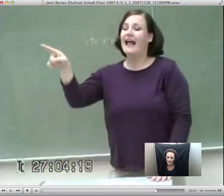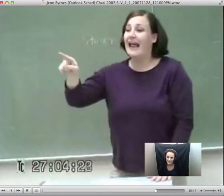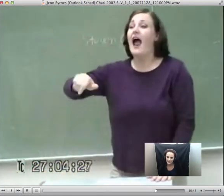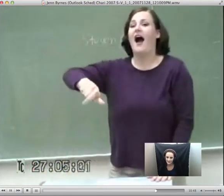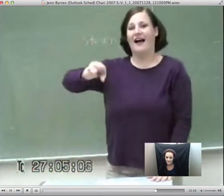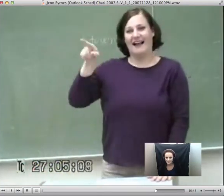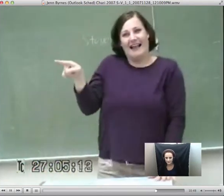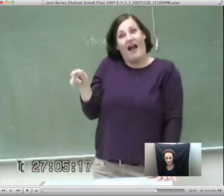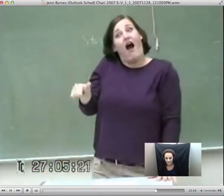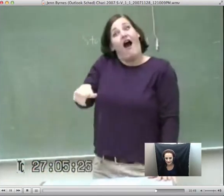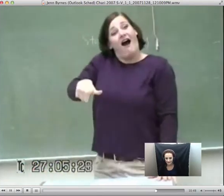me.